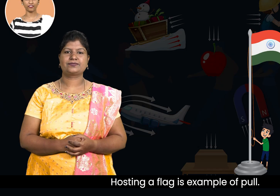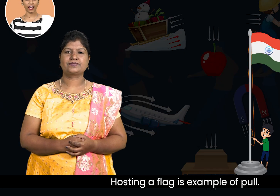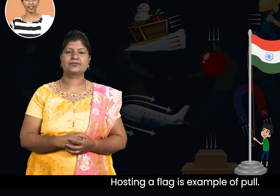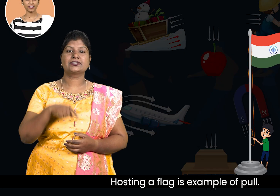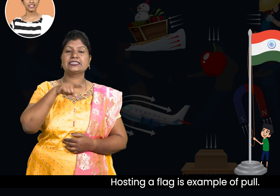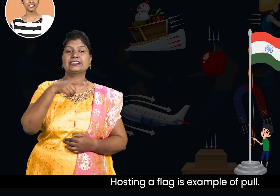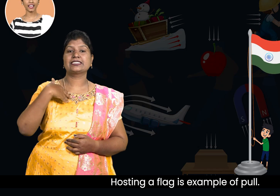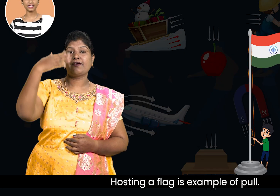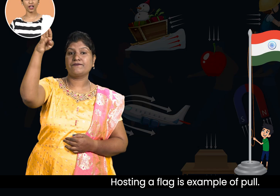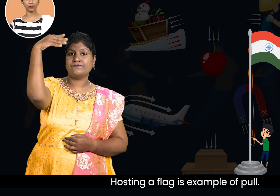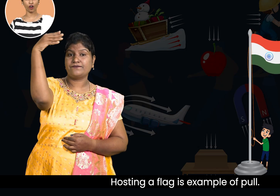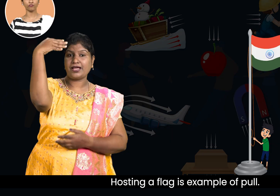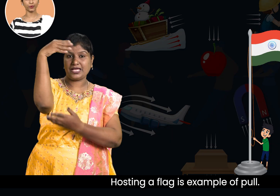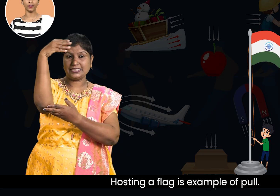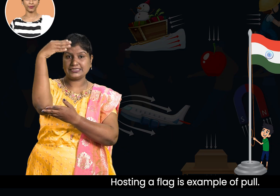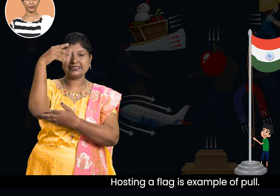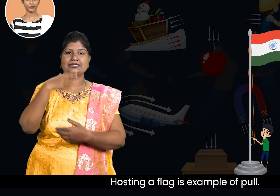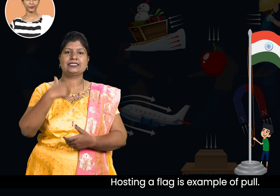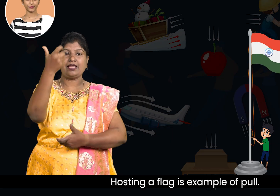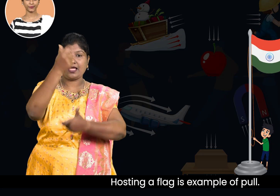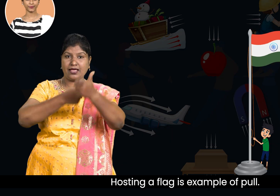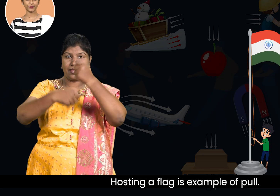Hoisting a flag is example of pull.